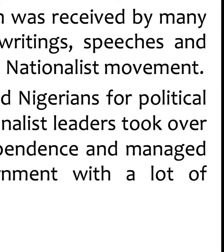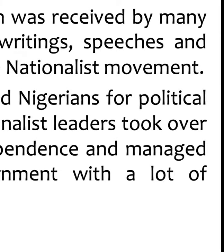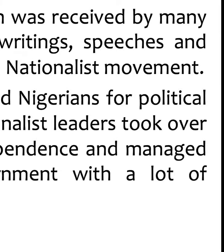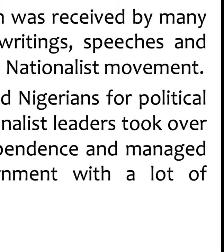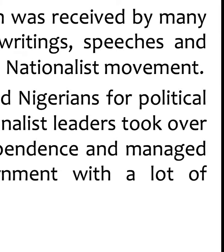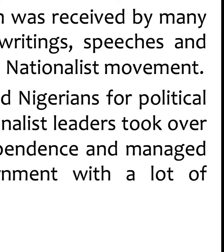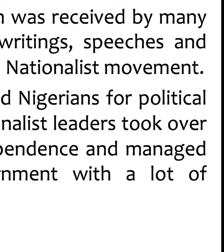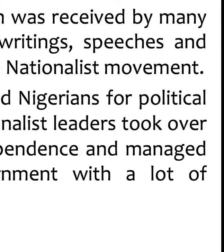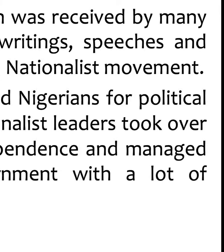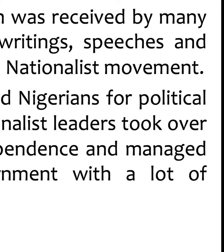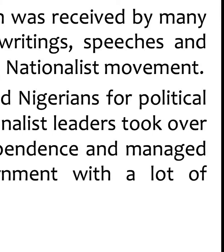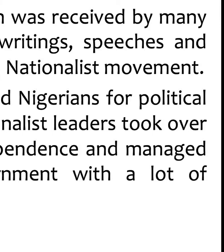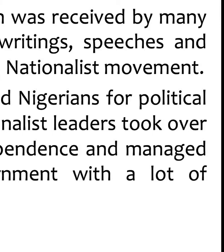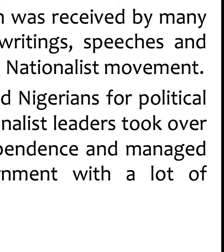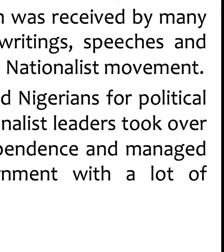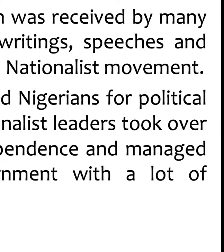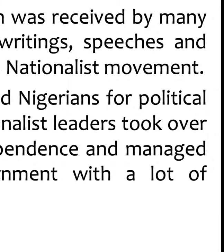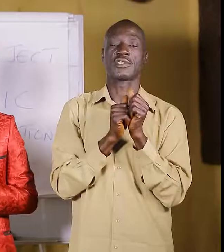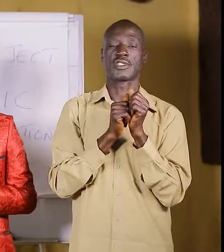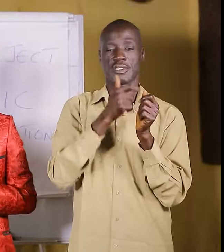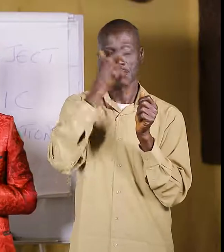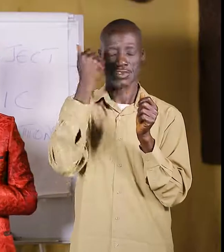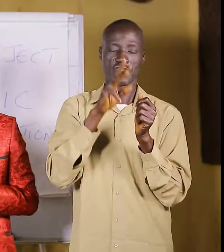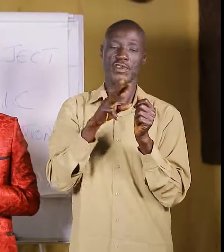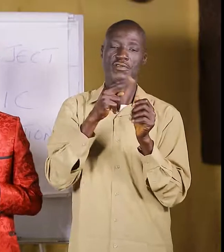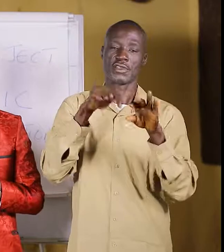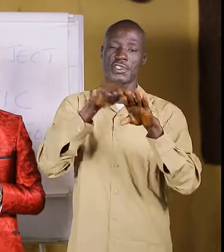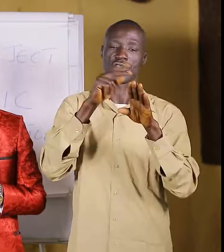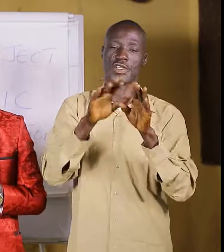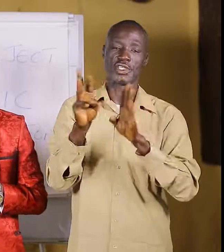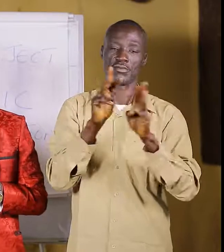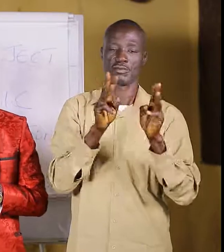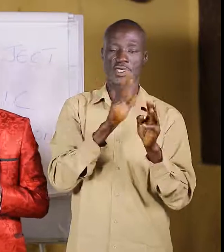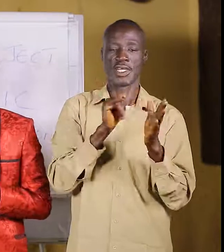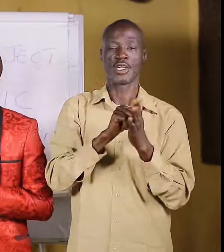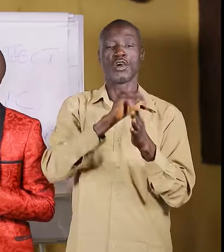other activities of the nationalist movement. That is, Nigerians became aware.